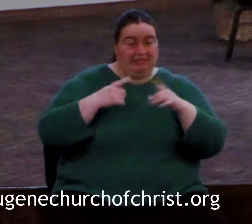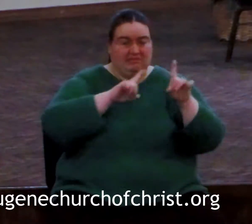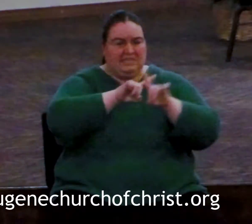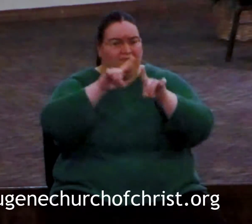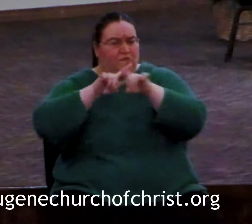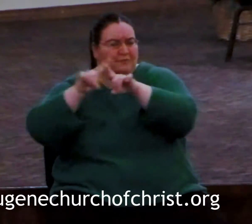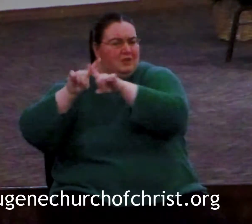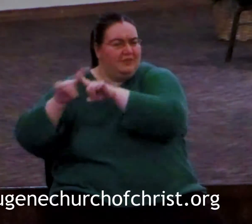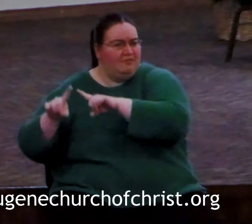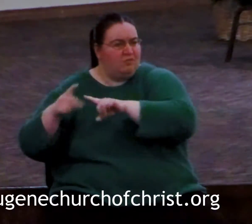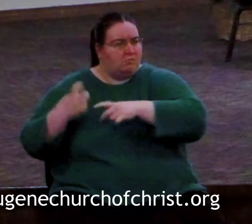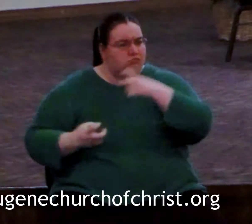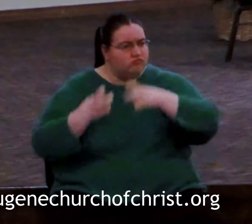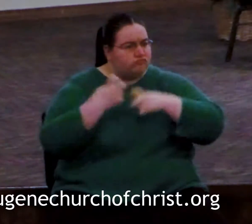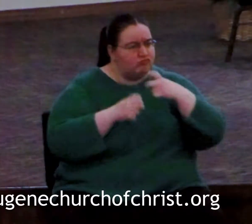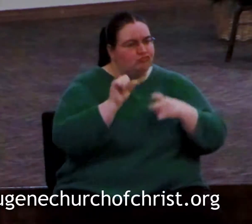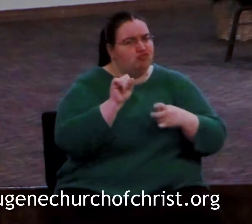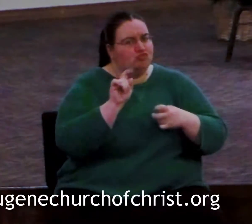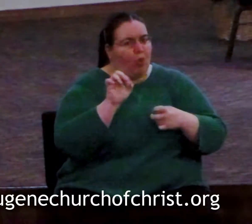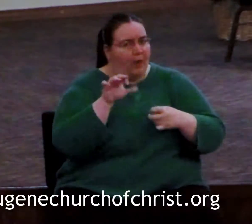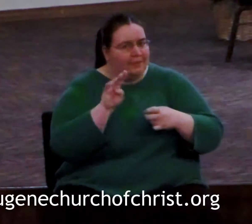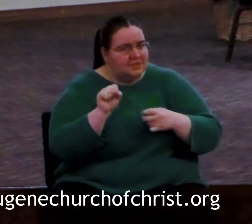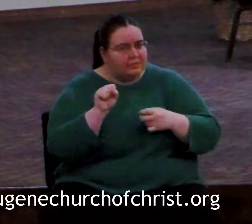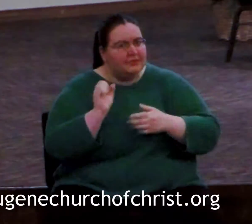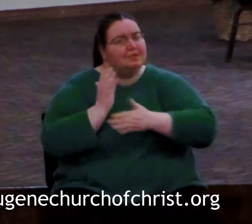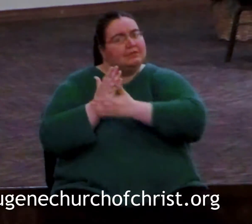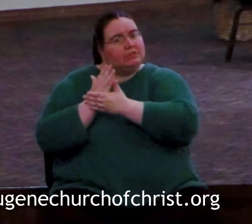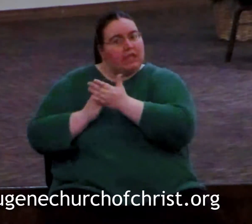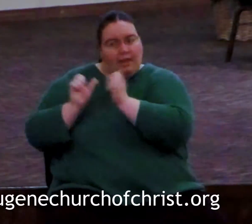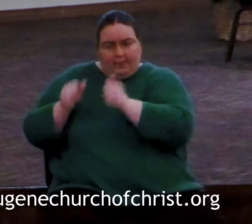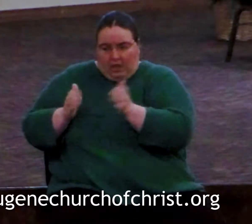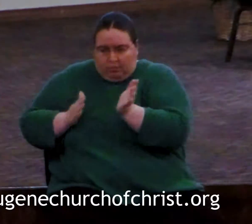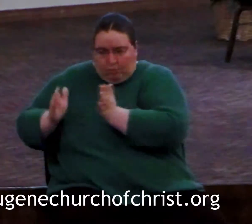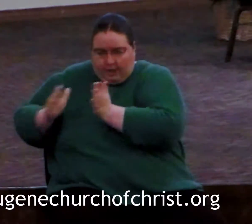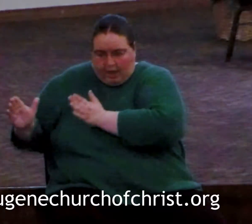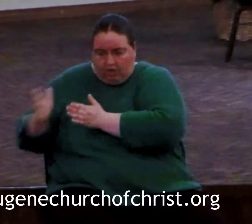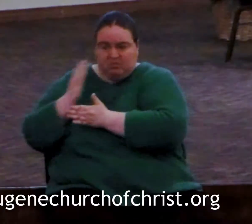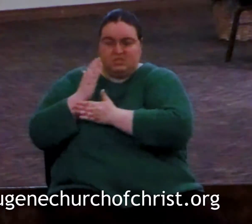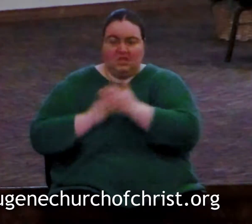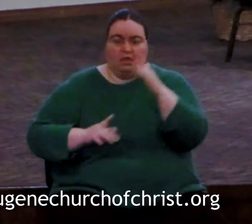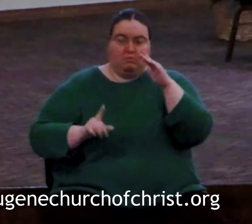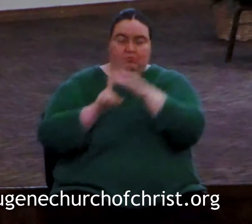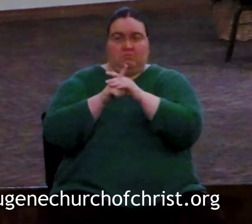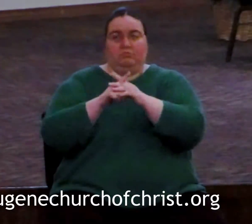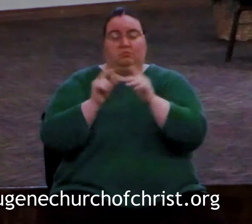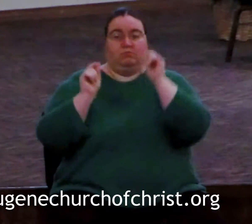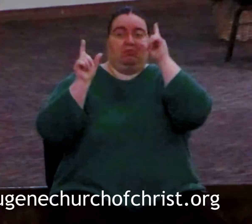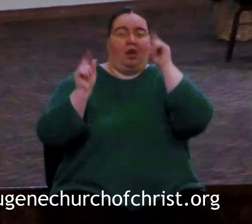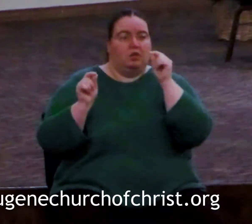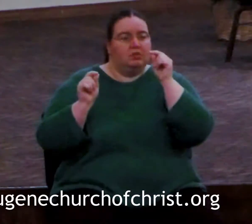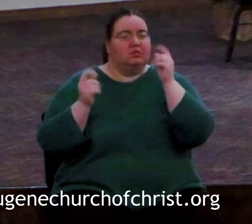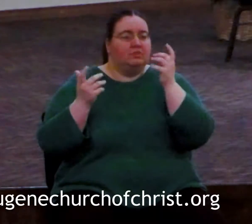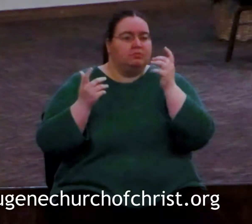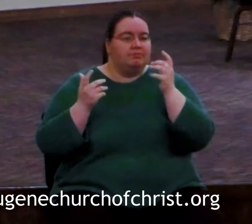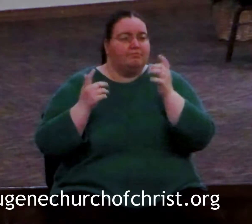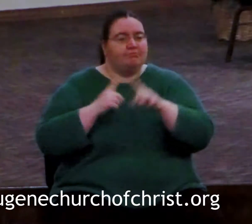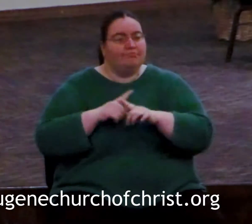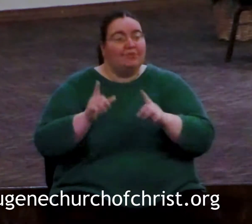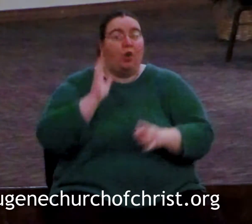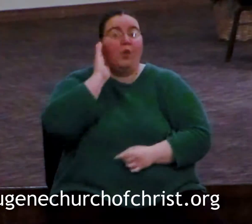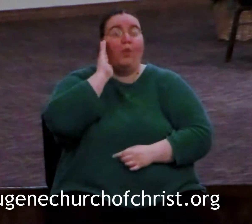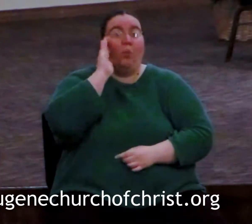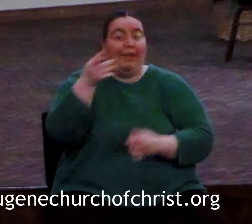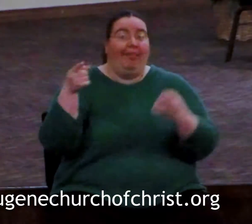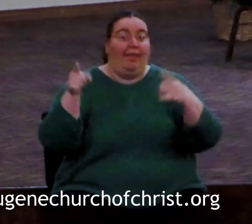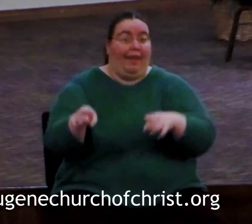come unexpectedly. But yet the undeniable truth here is there are going to be storms. It